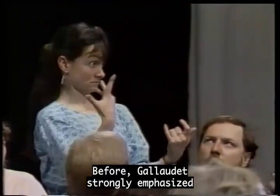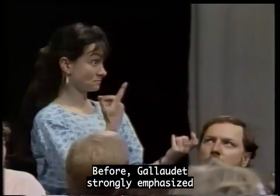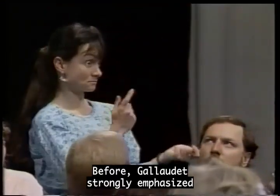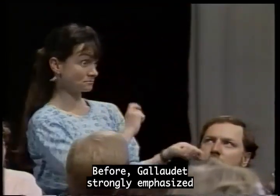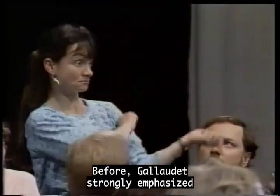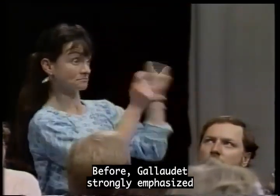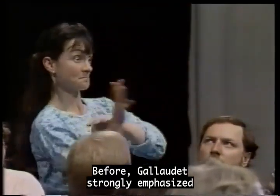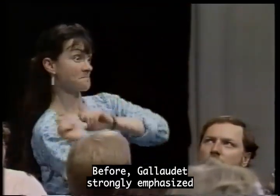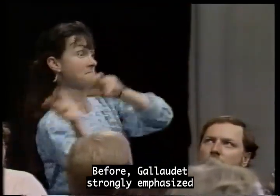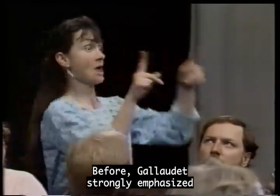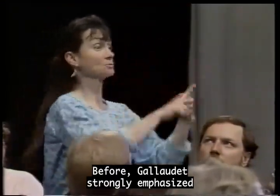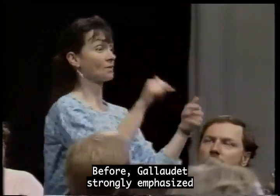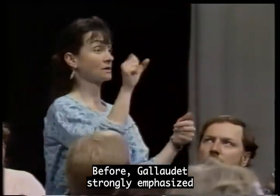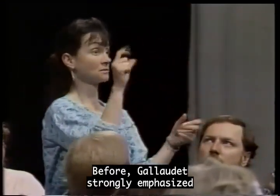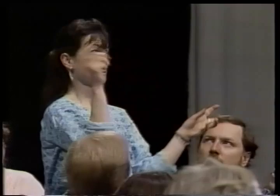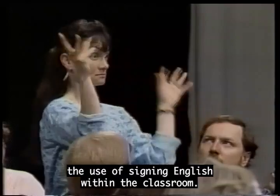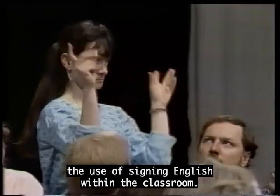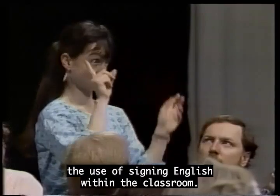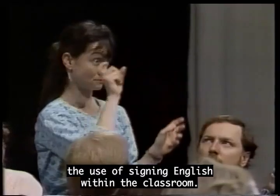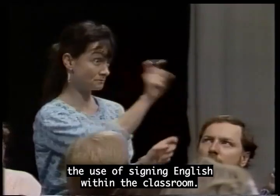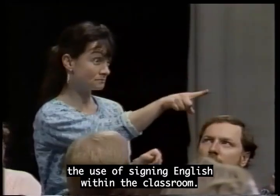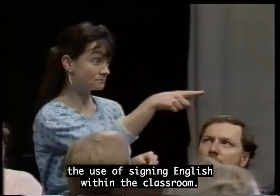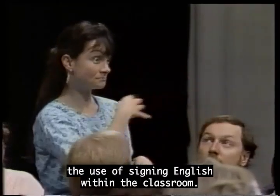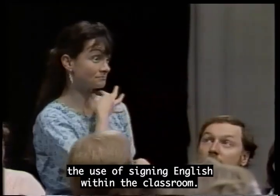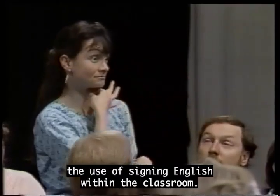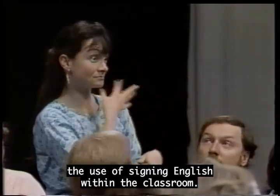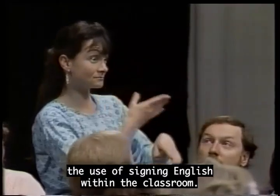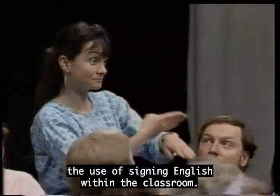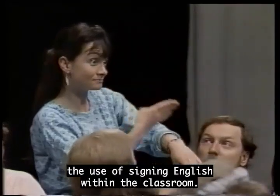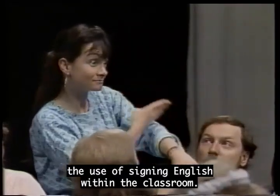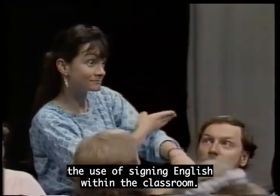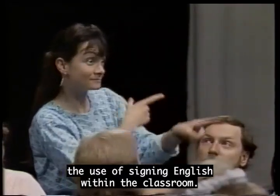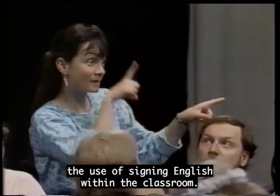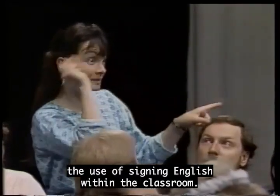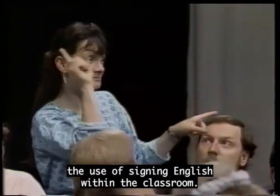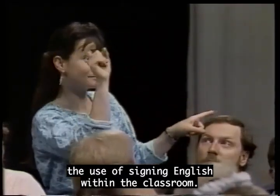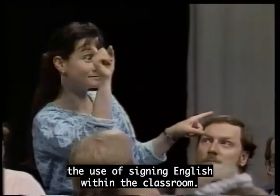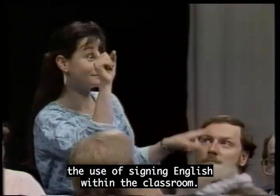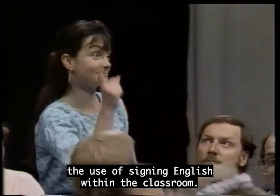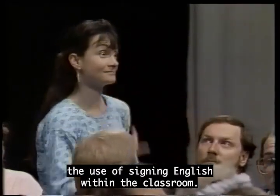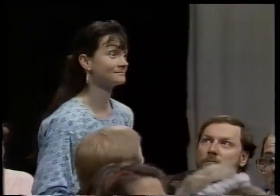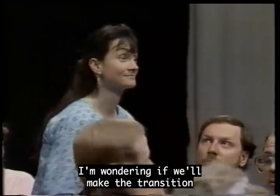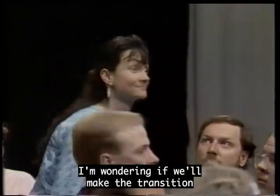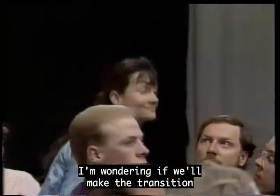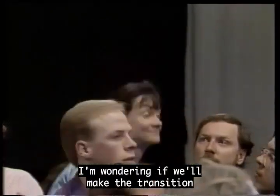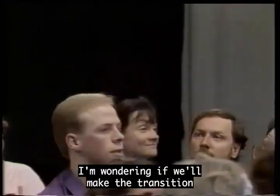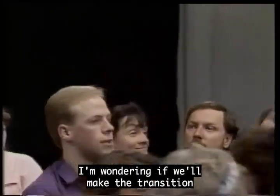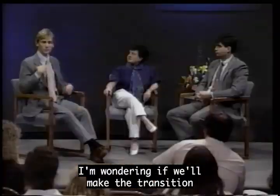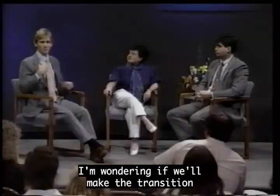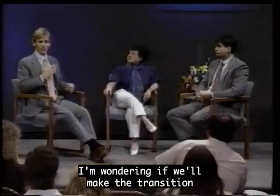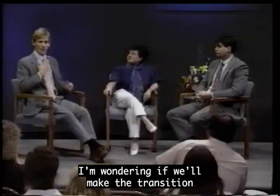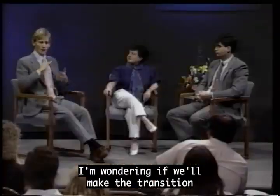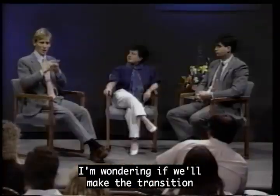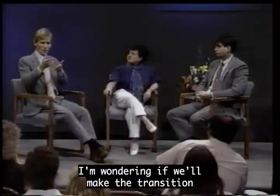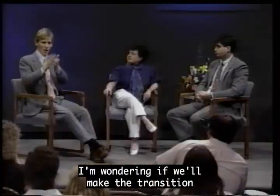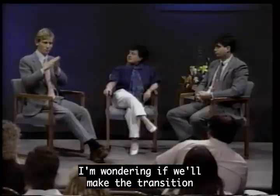the use of signing English within the classroom. I'm wondering if we'll make the transition to using American Sign Language in the